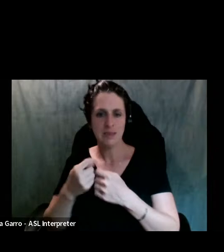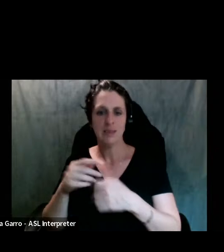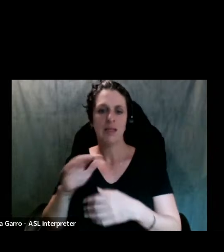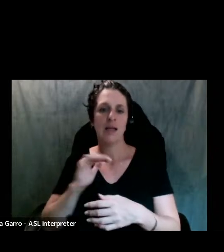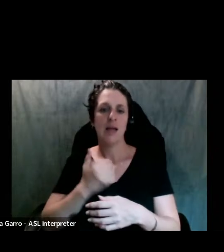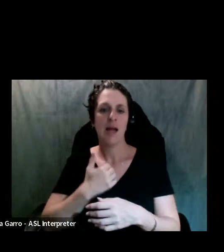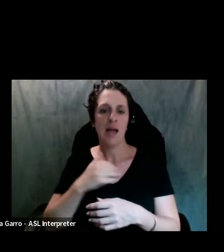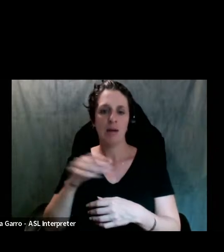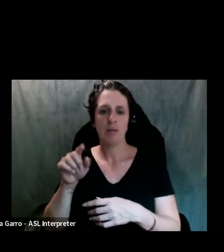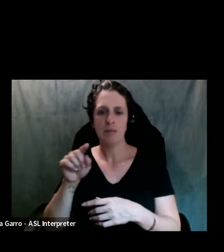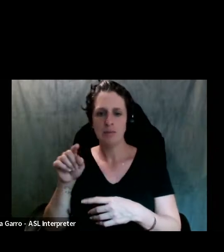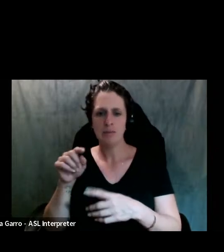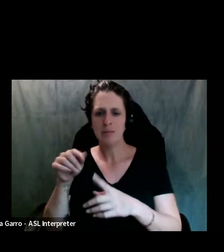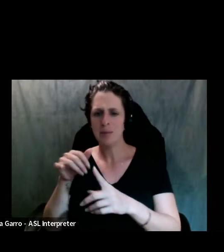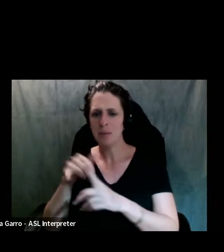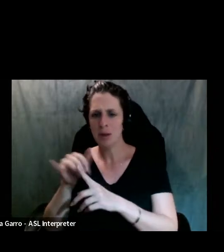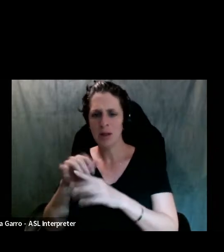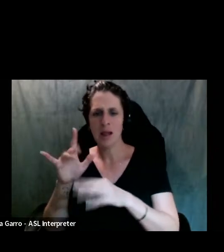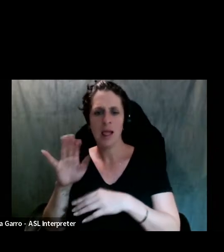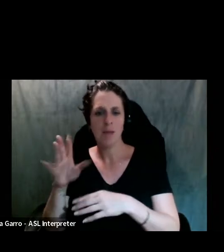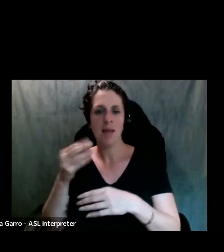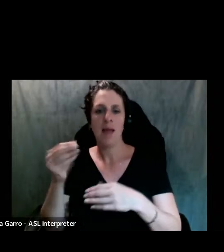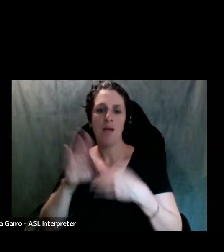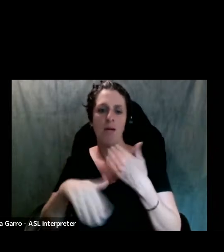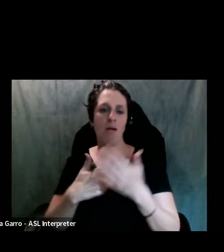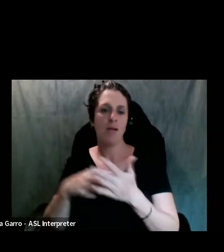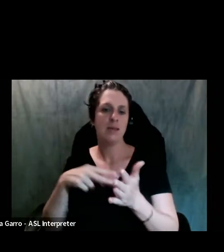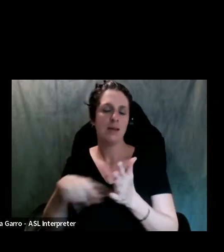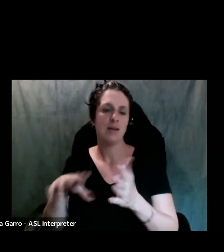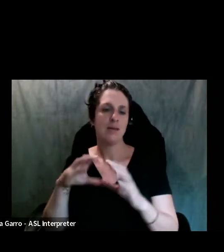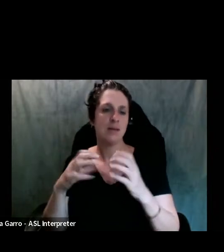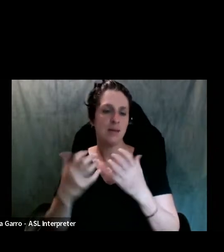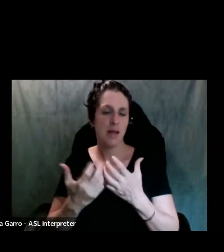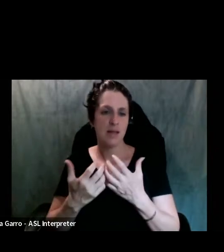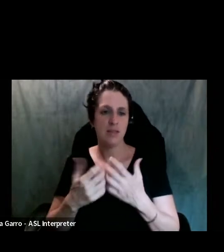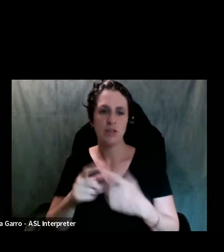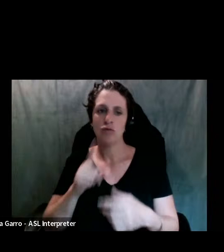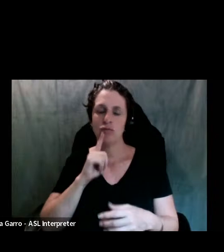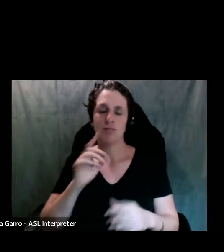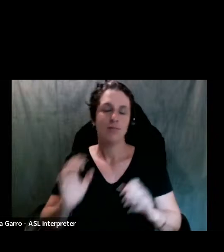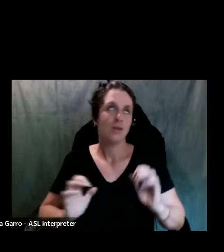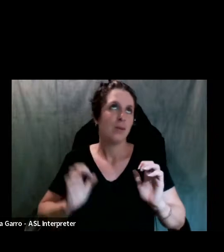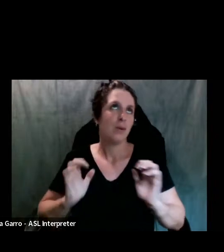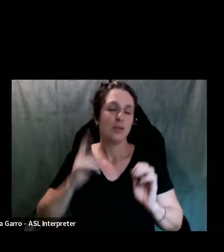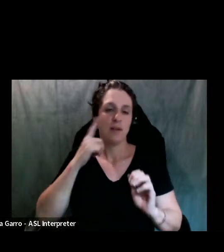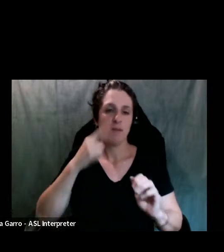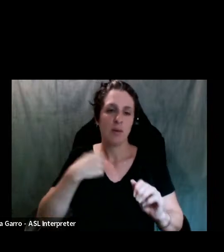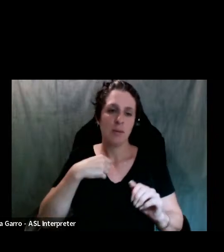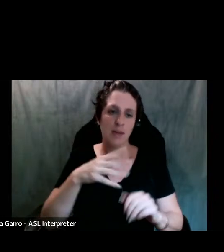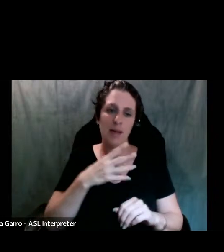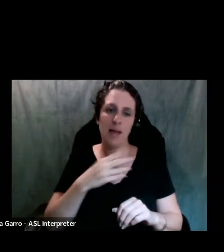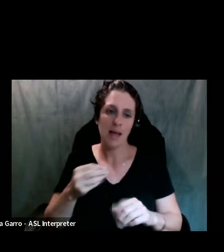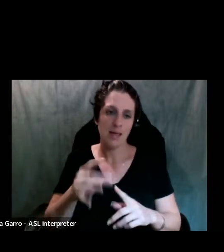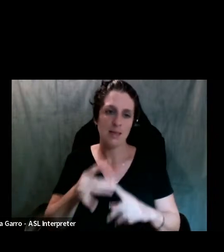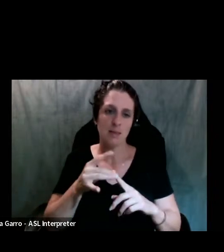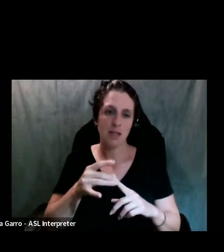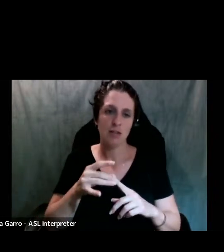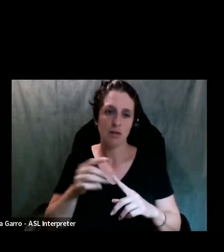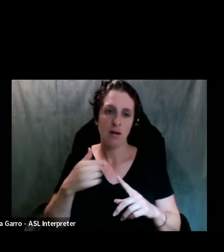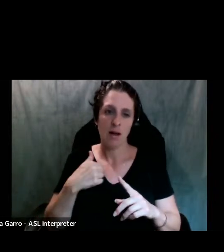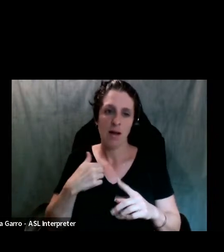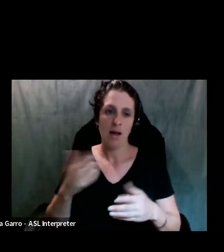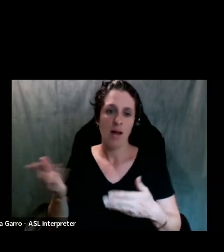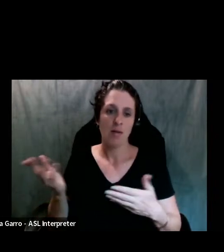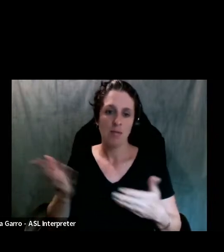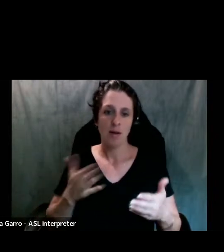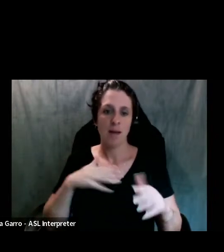club, plus all the dance classes. It was just so emotional for me, and especially I took my little cousins